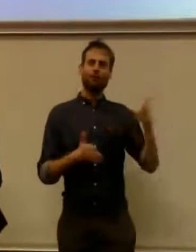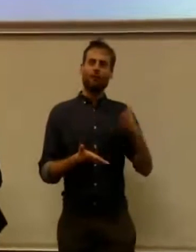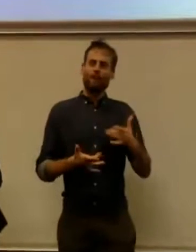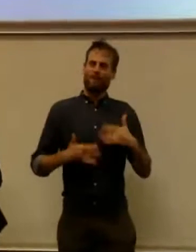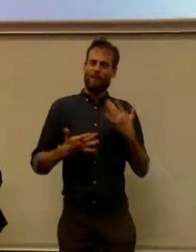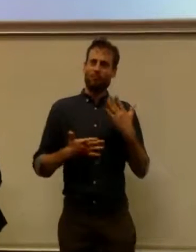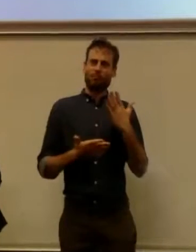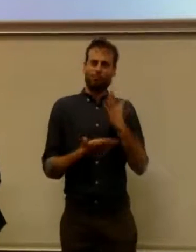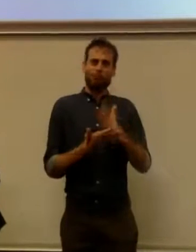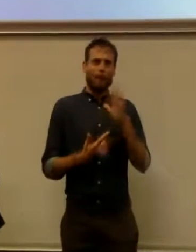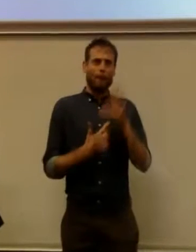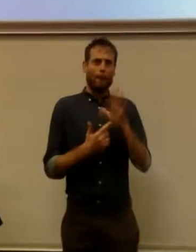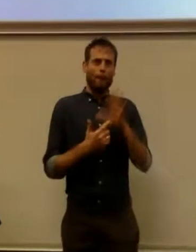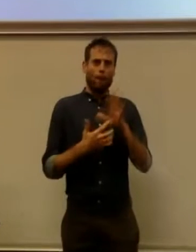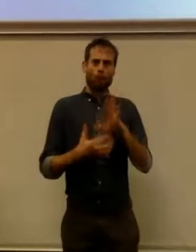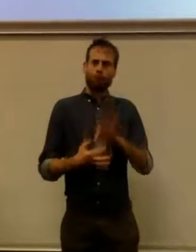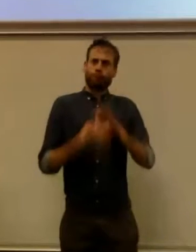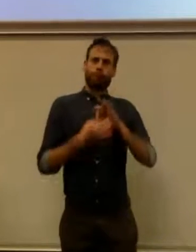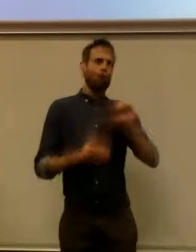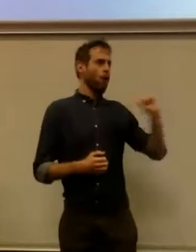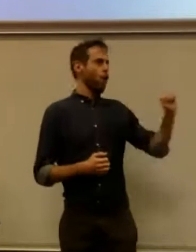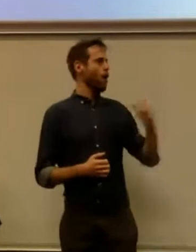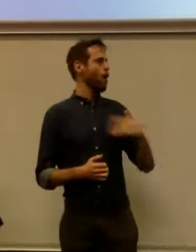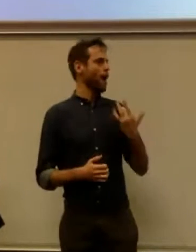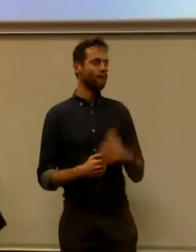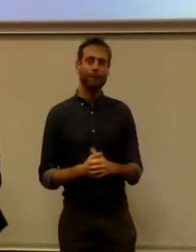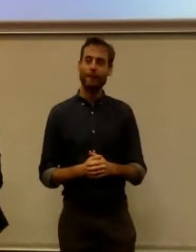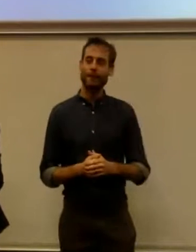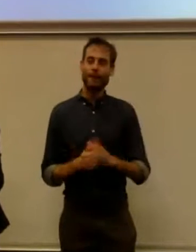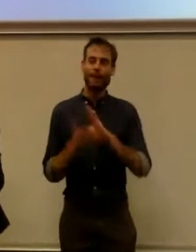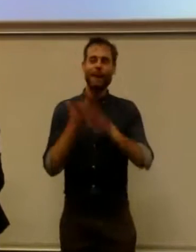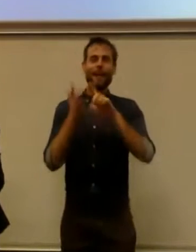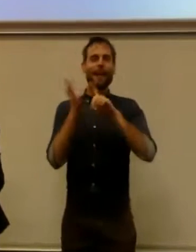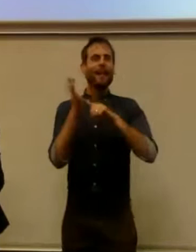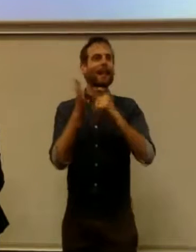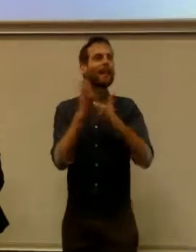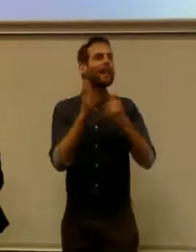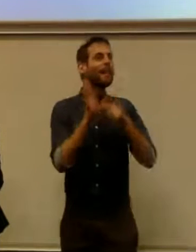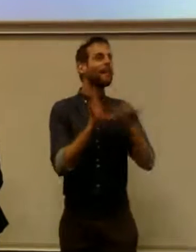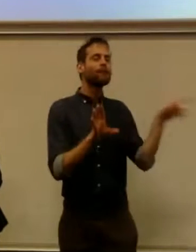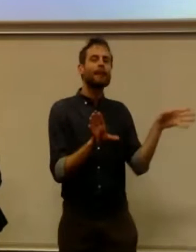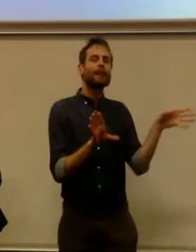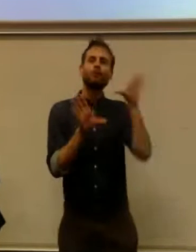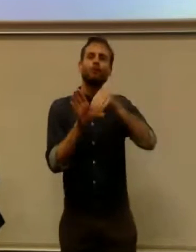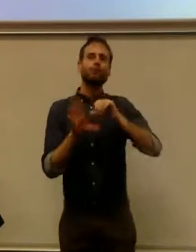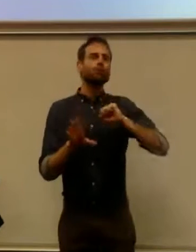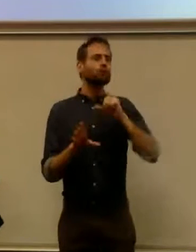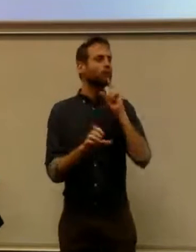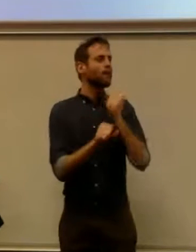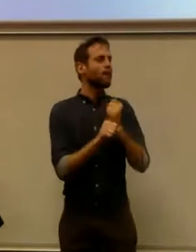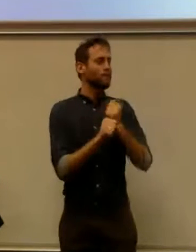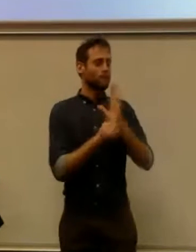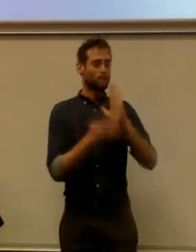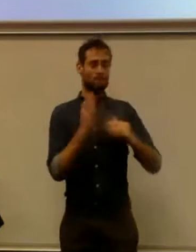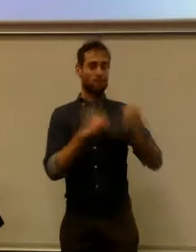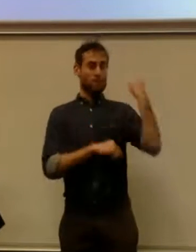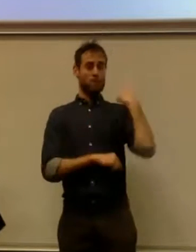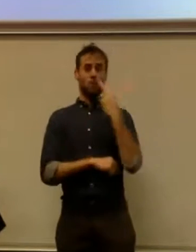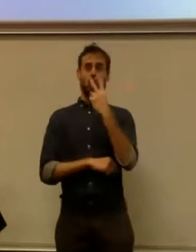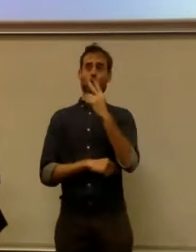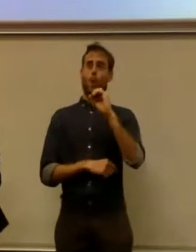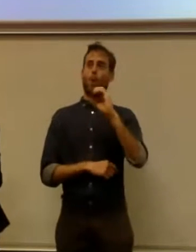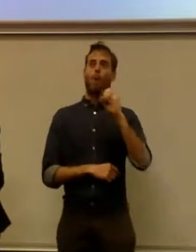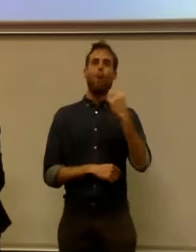And Hilary joined the Scottish Government as a civil servant really from 2001. She first was